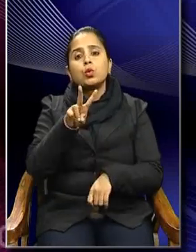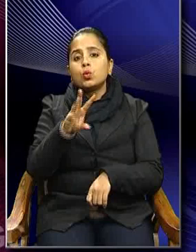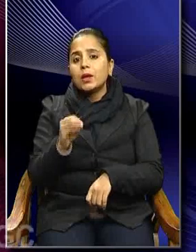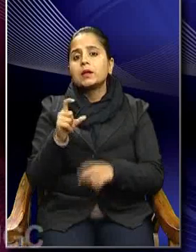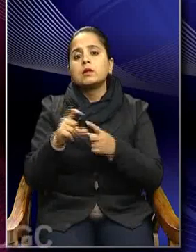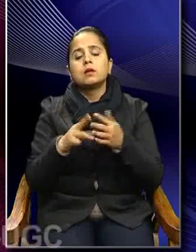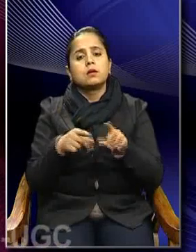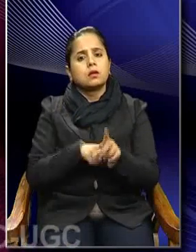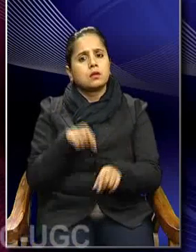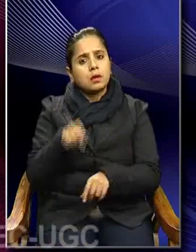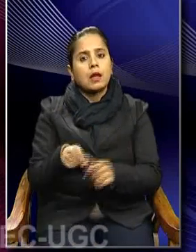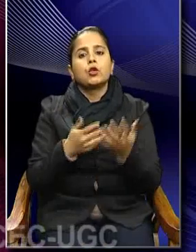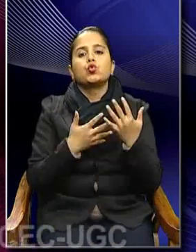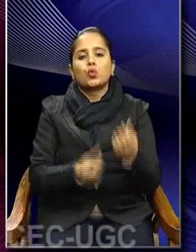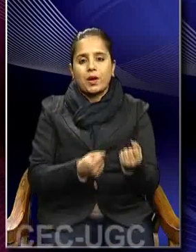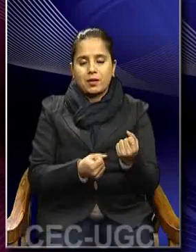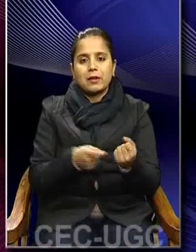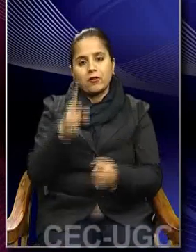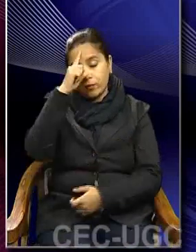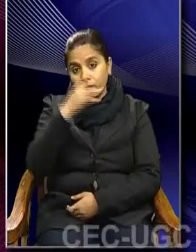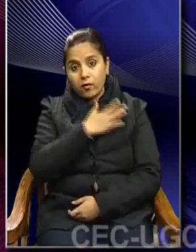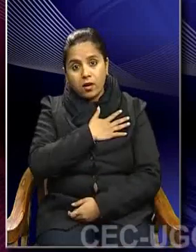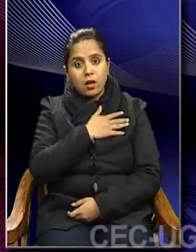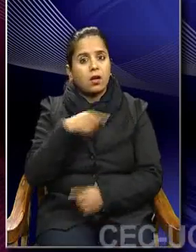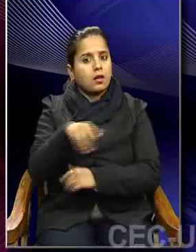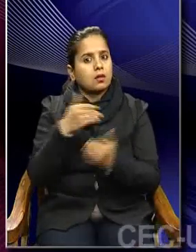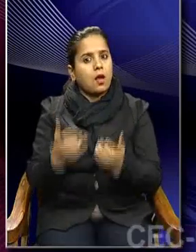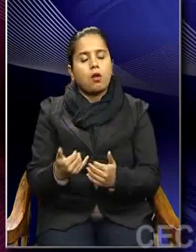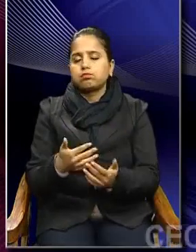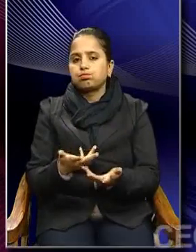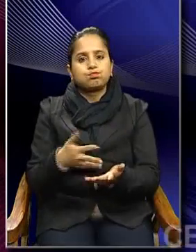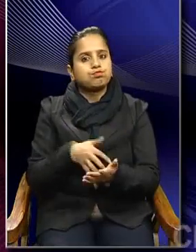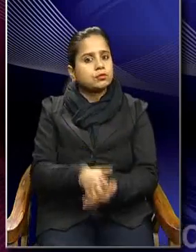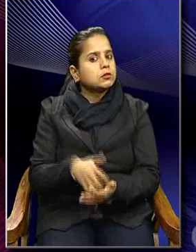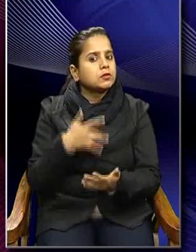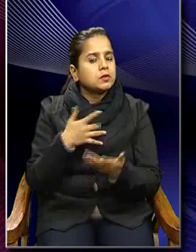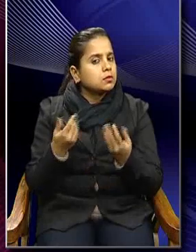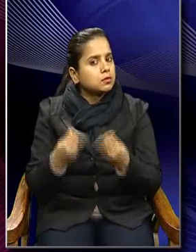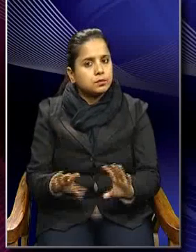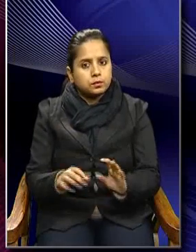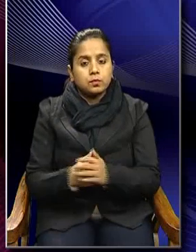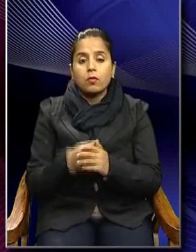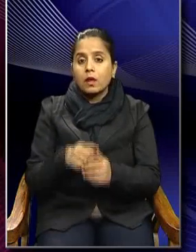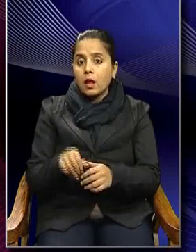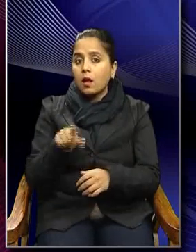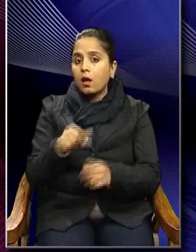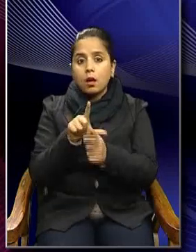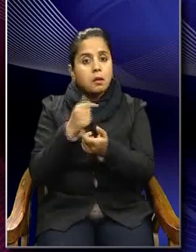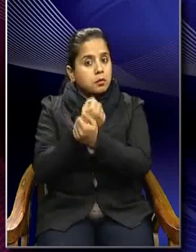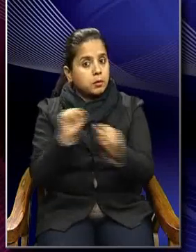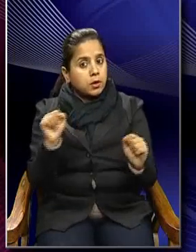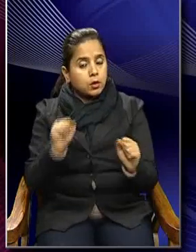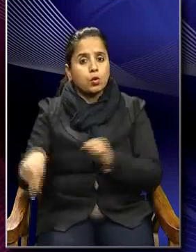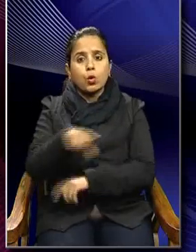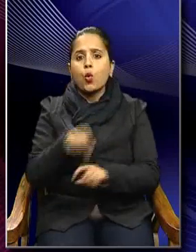history. That trust, that faith was now shaken. Liberal regimes, liberal